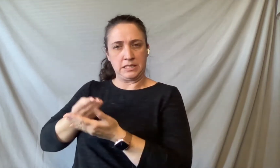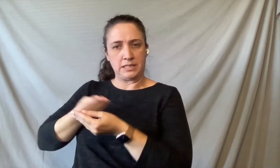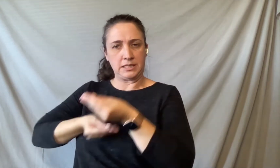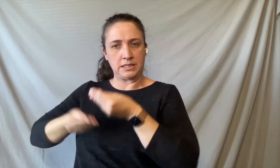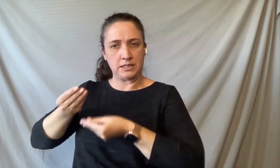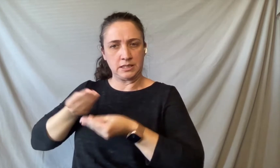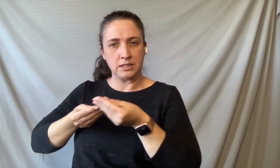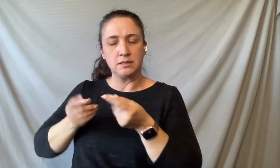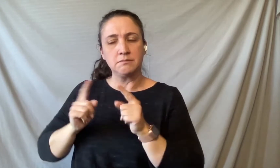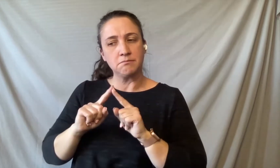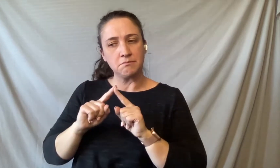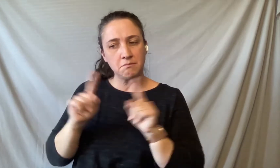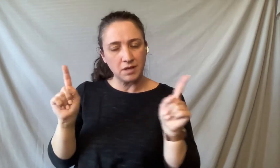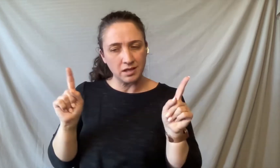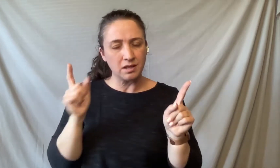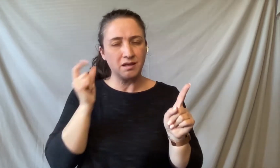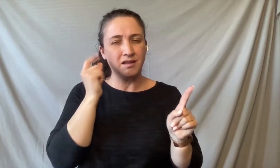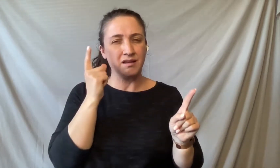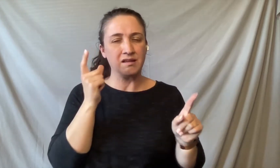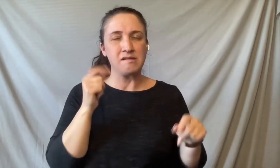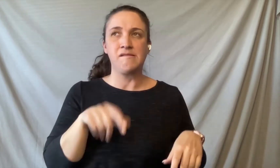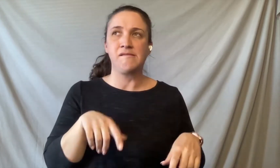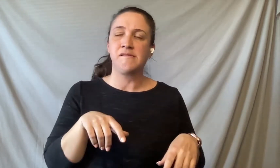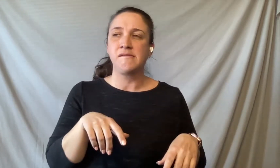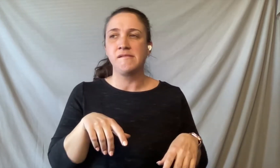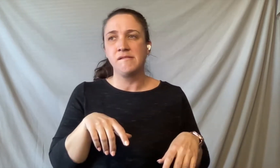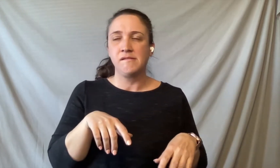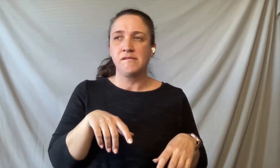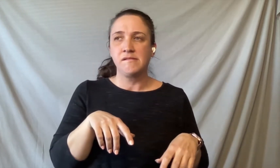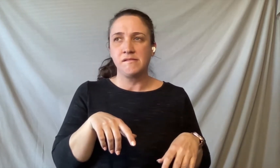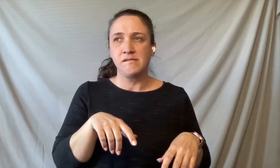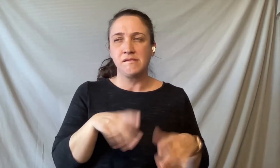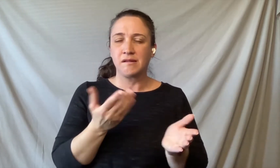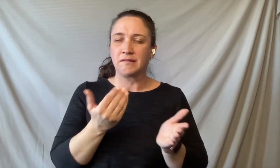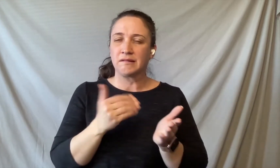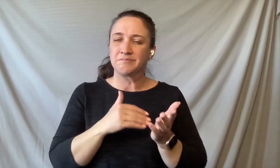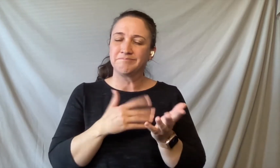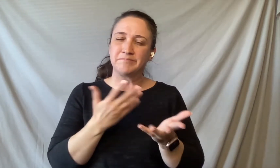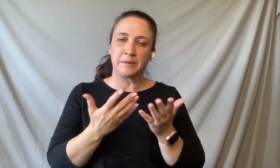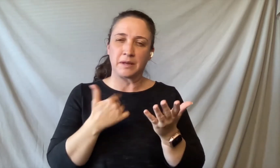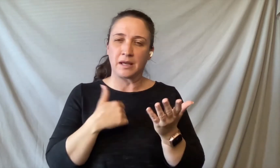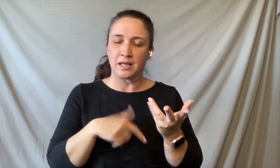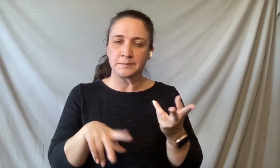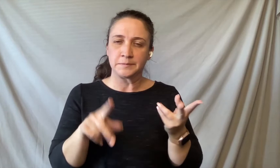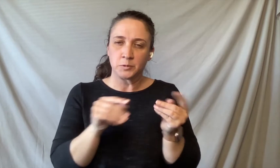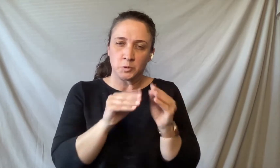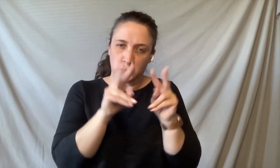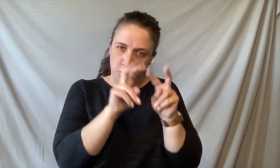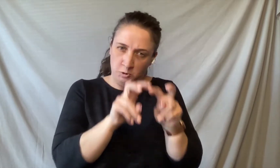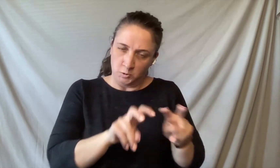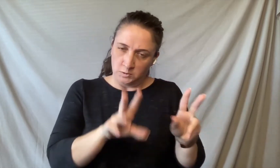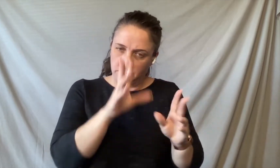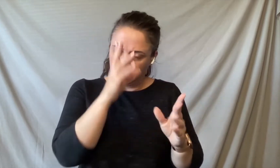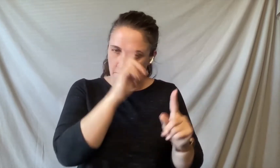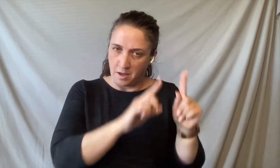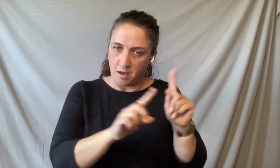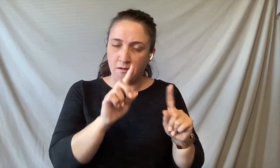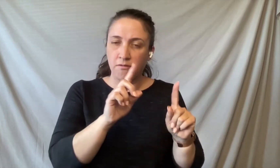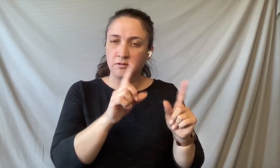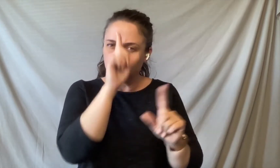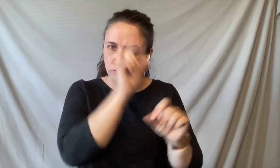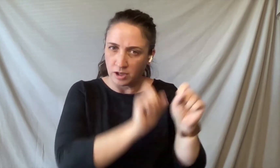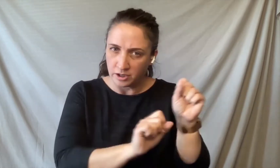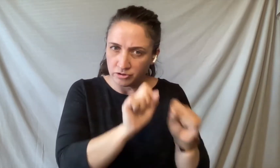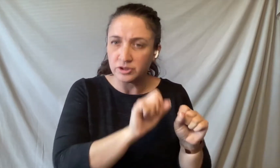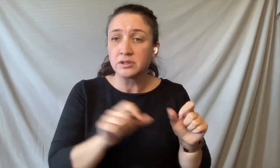But this gets into methodology a little bit here too, because this group may decide that